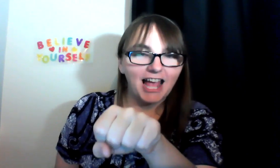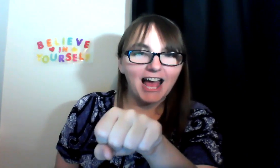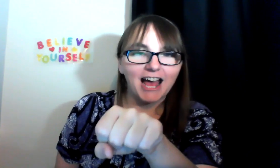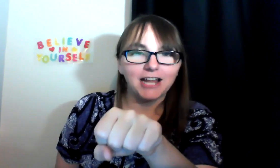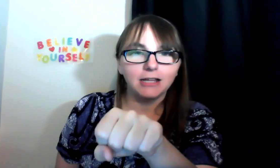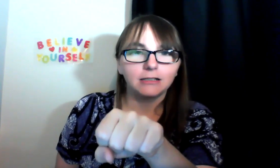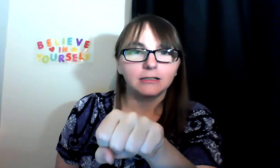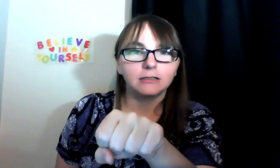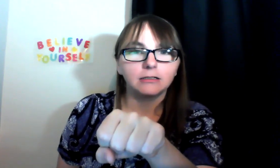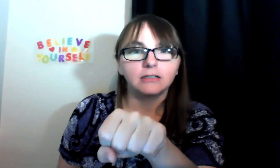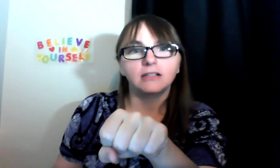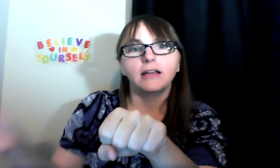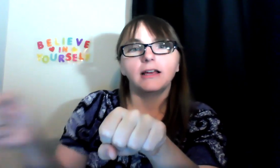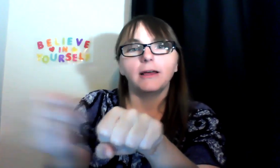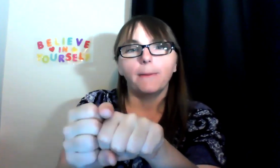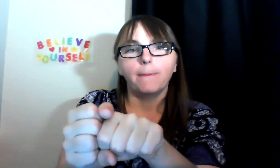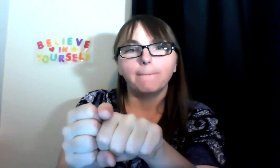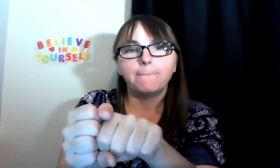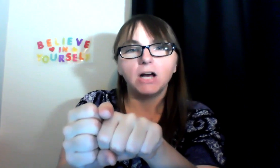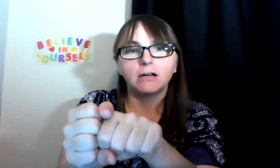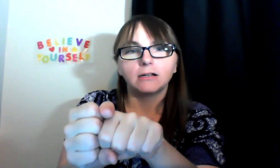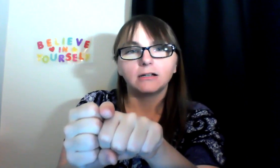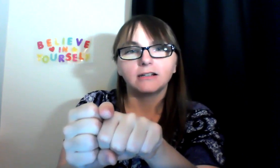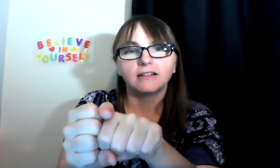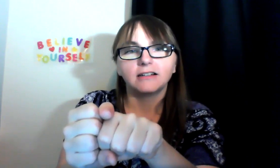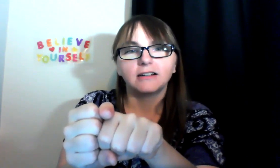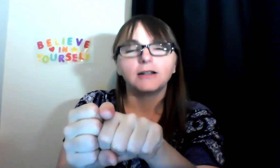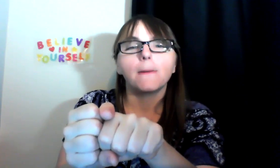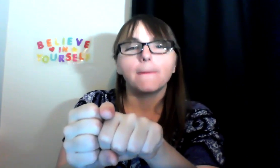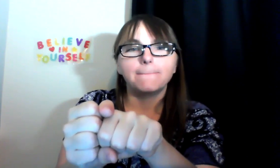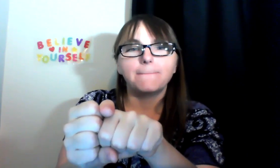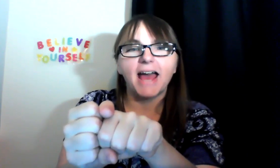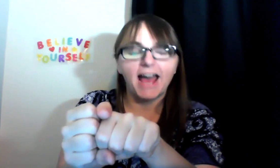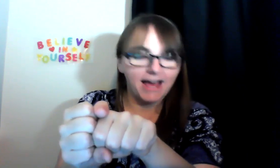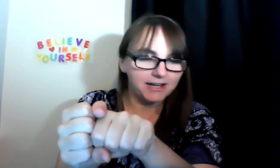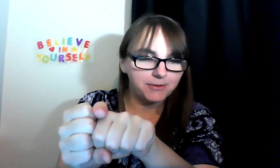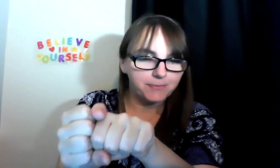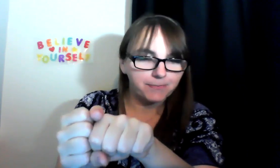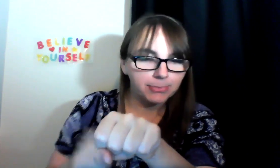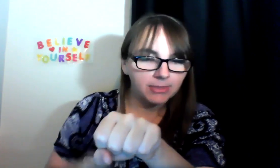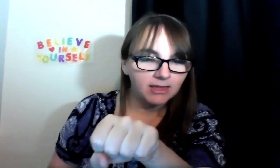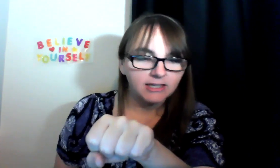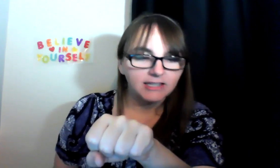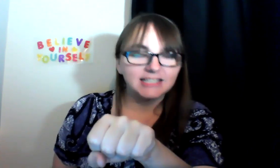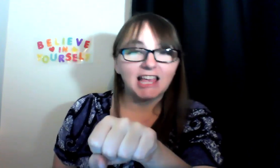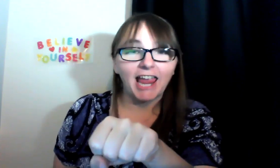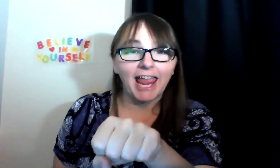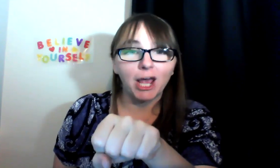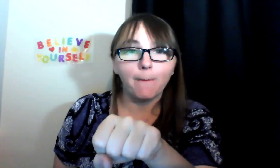ad. P. Pad. Say amp.